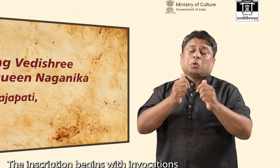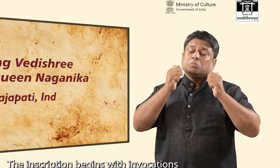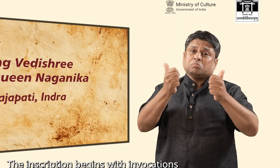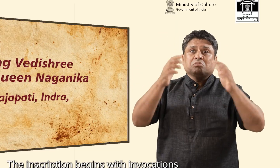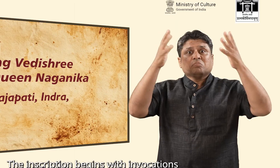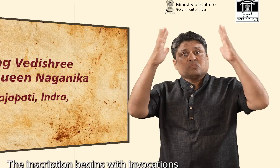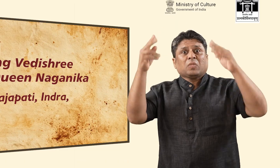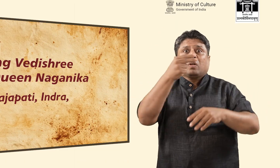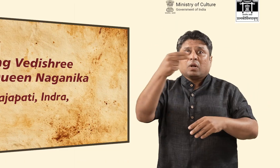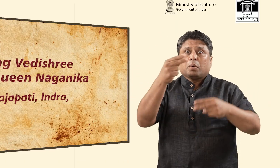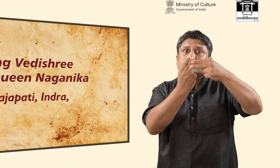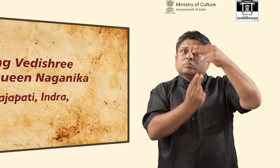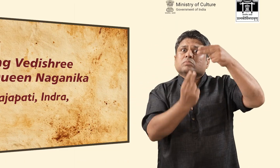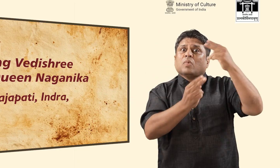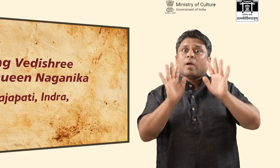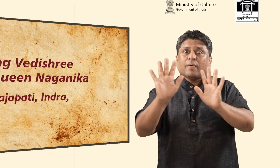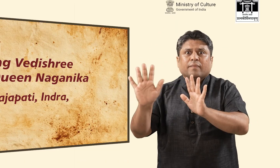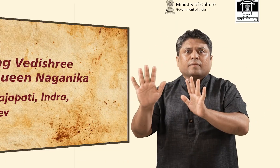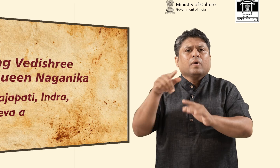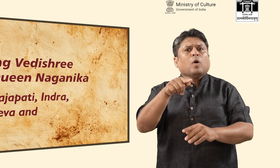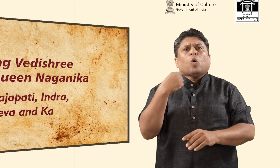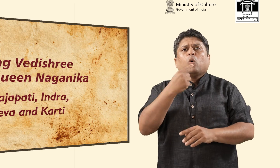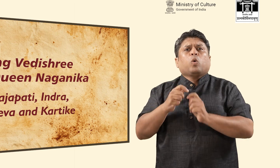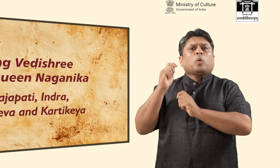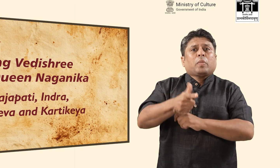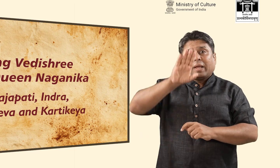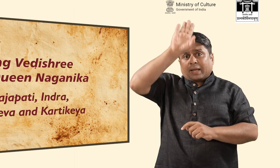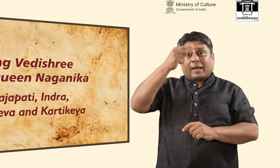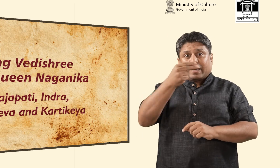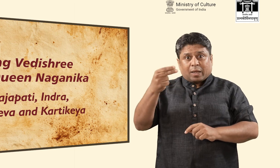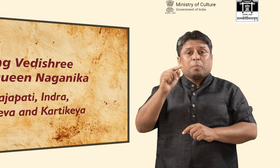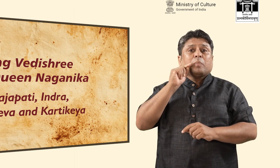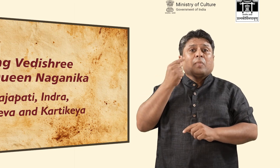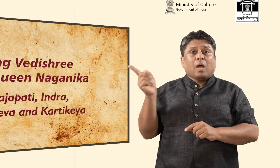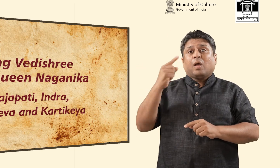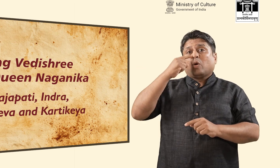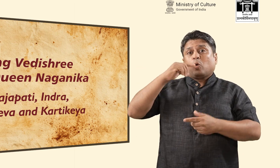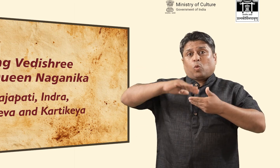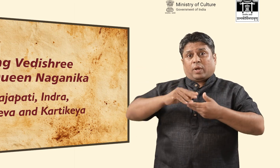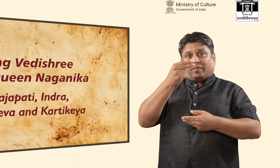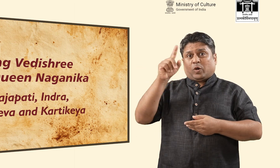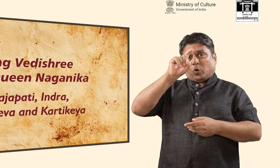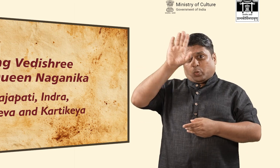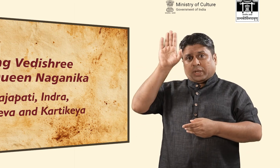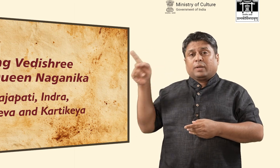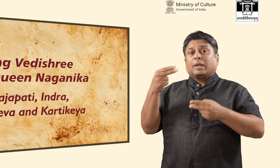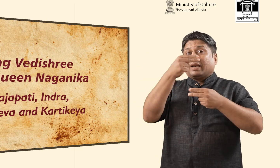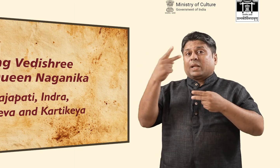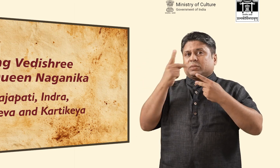like Prajapati, Indra, Vasudeva, and Kartikeya. It then describes the Satvahan lineage